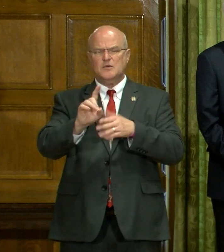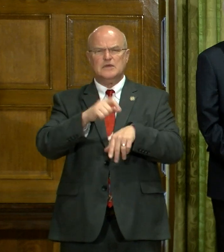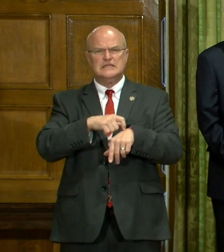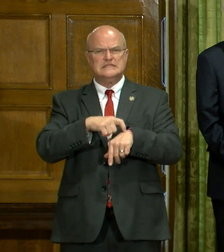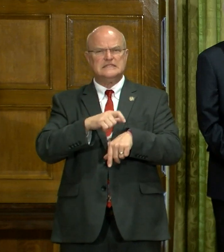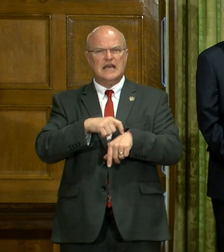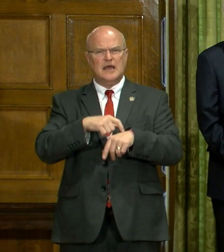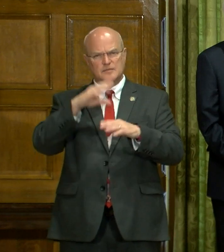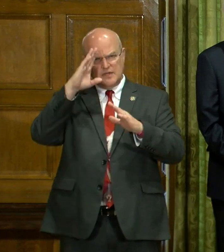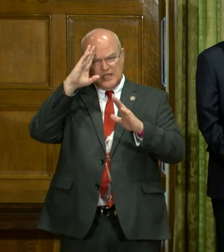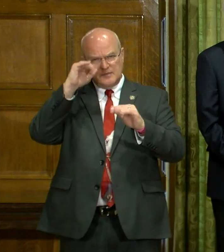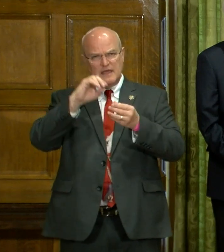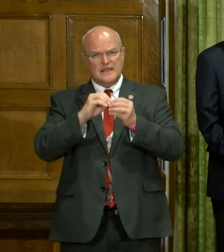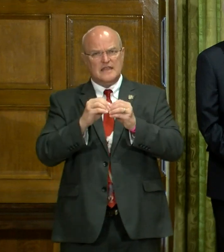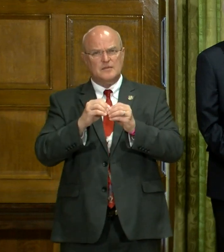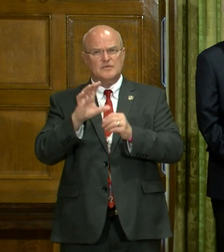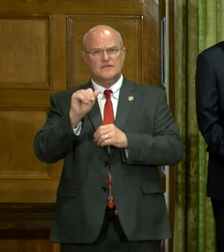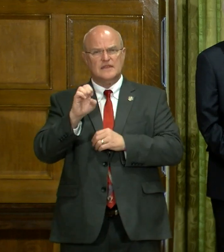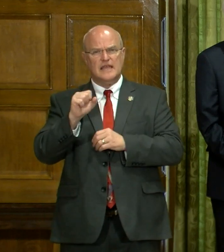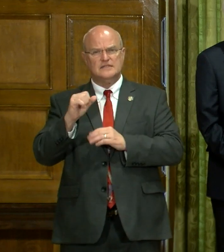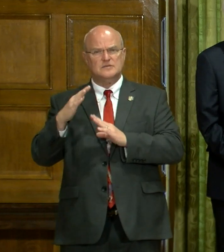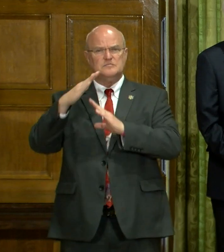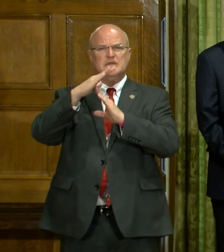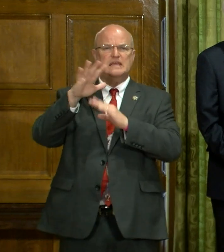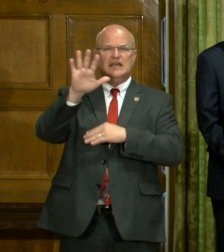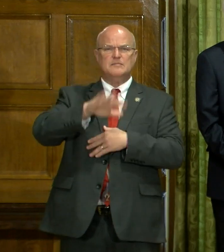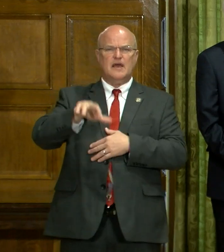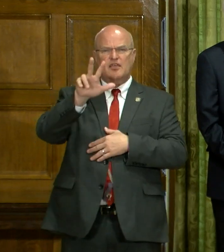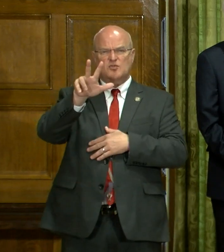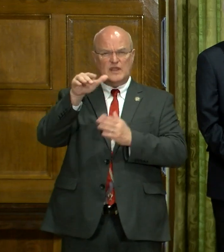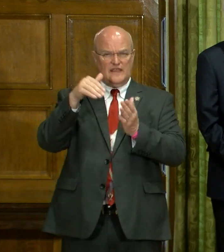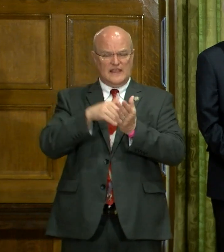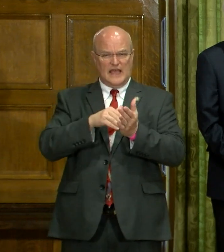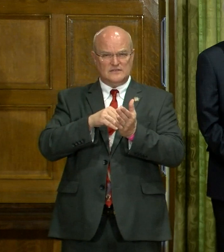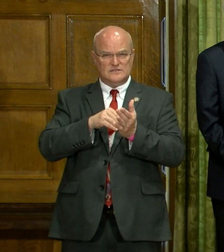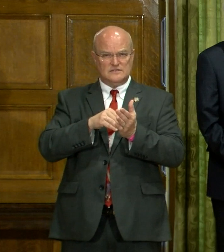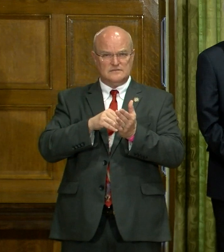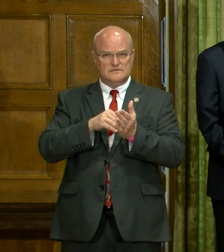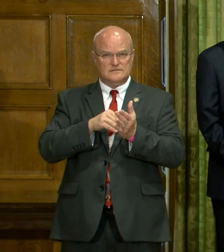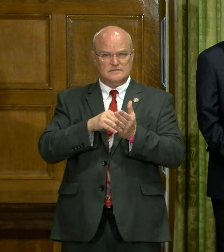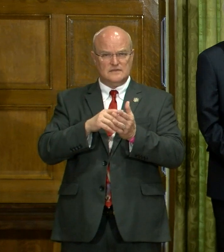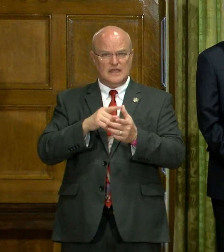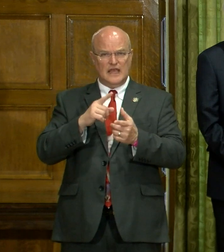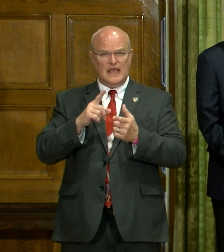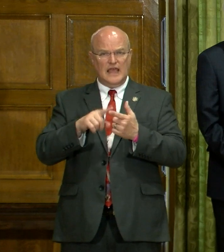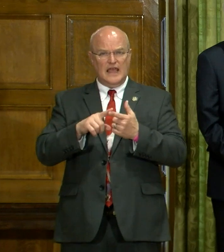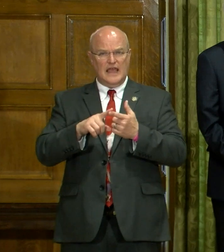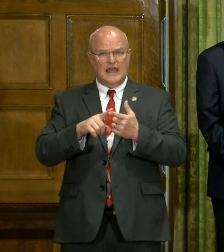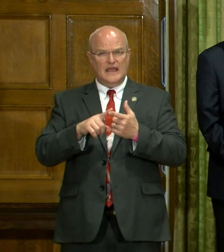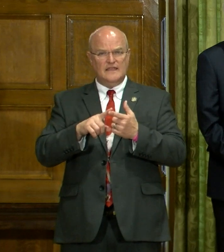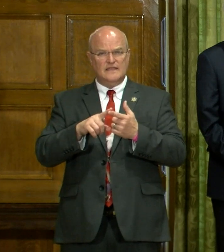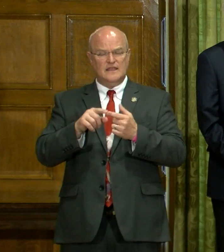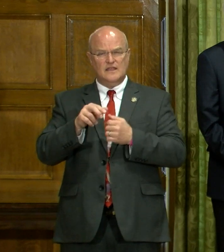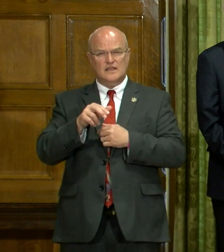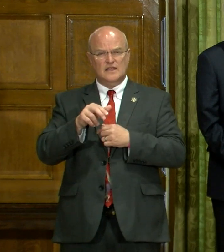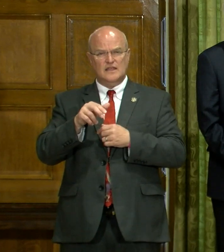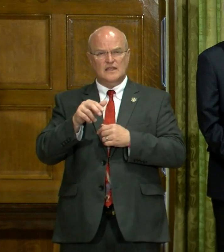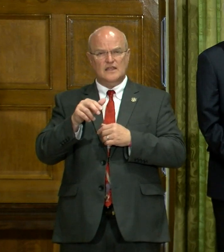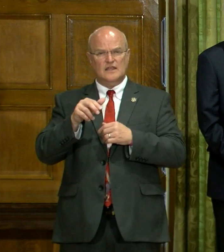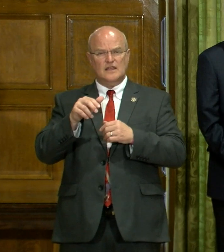time, you expect the number of cases to peak at about 3,000. And then you kind of walked away